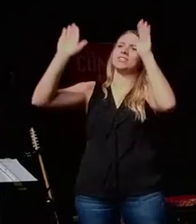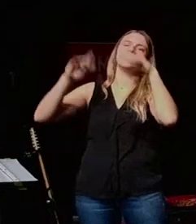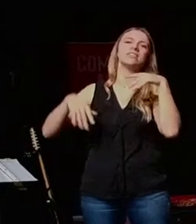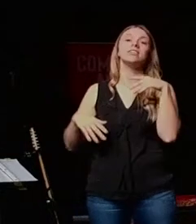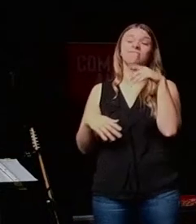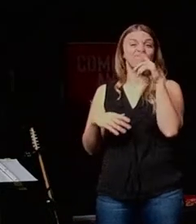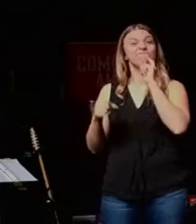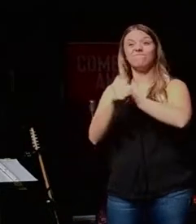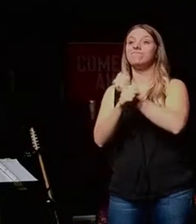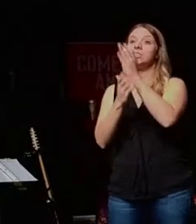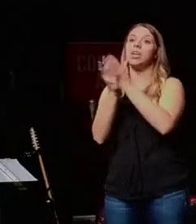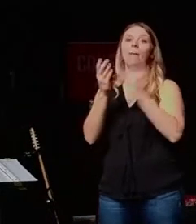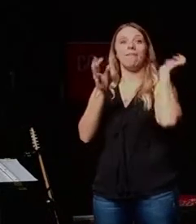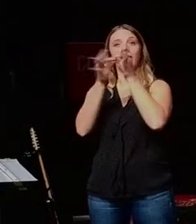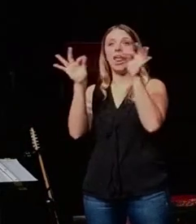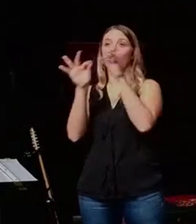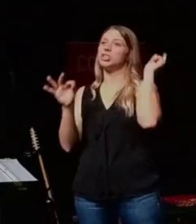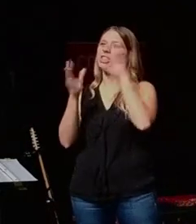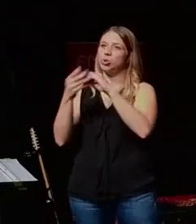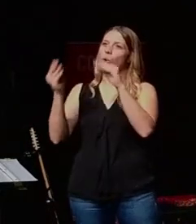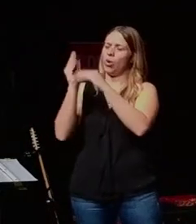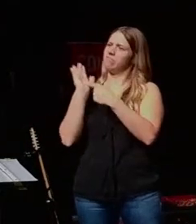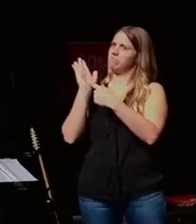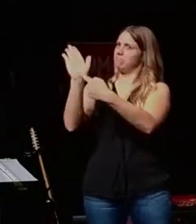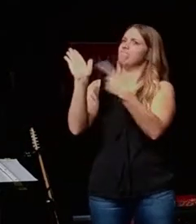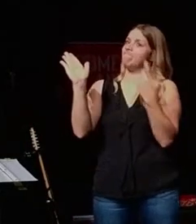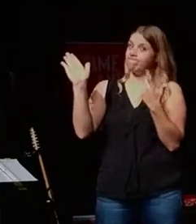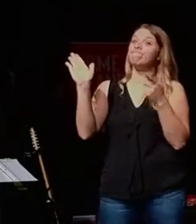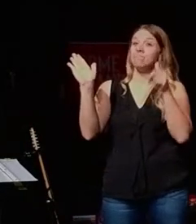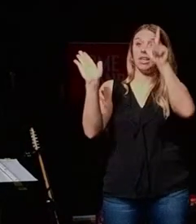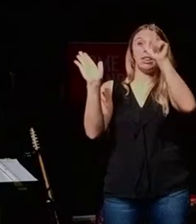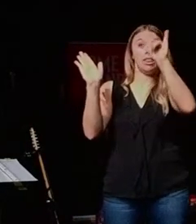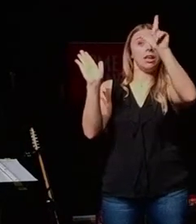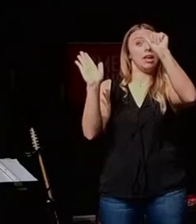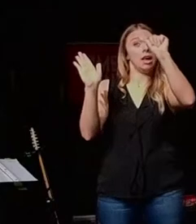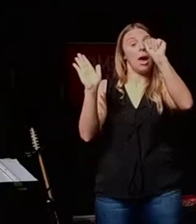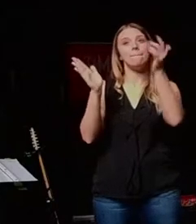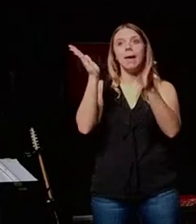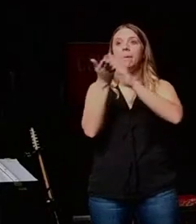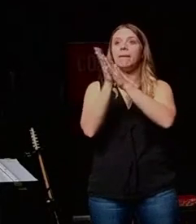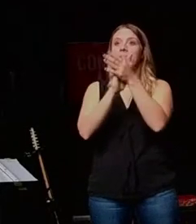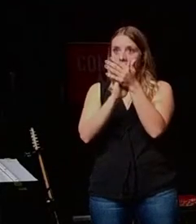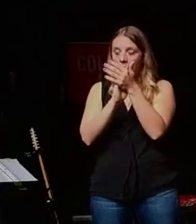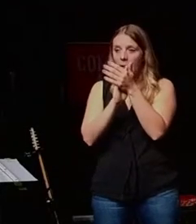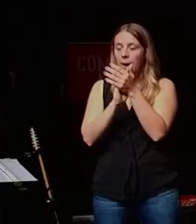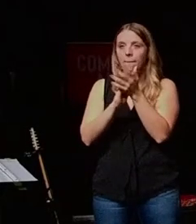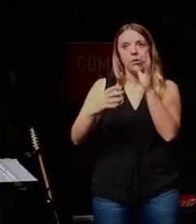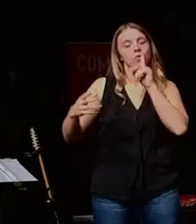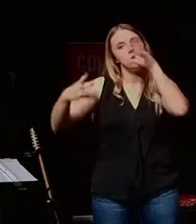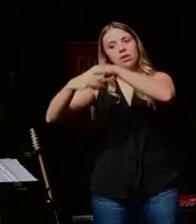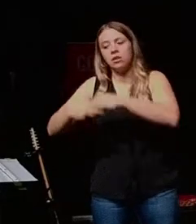used in this whole story suggests that she might, she may have become a patron to the mission.